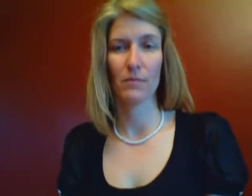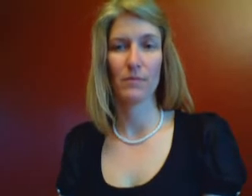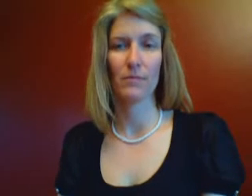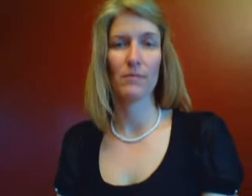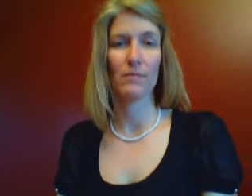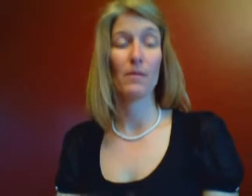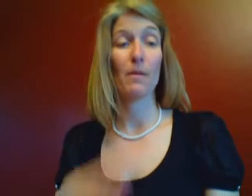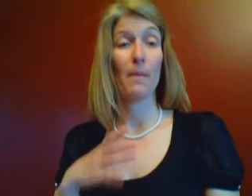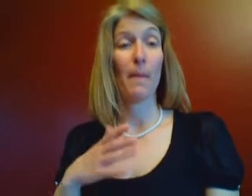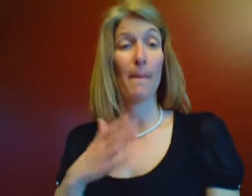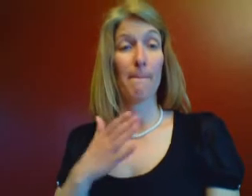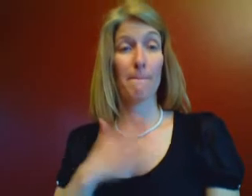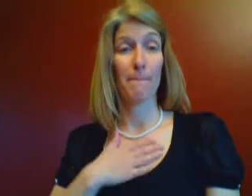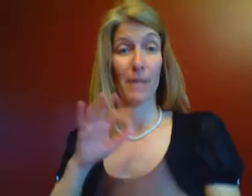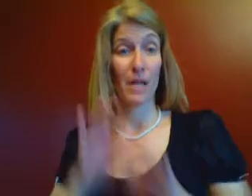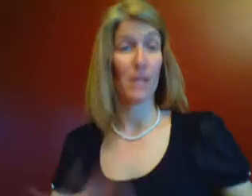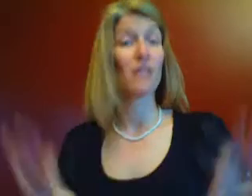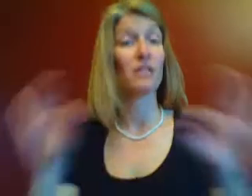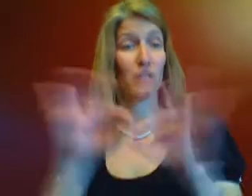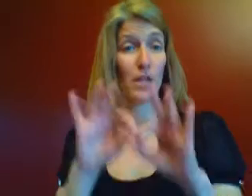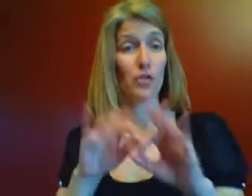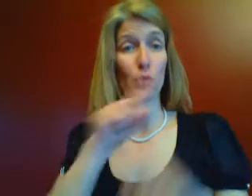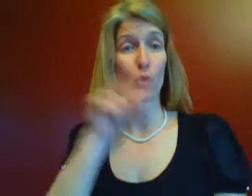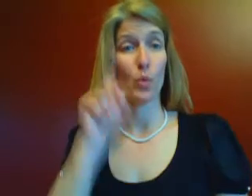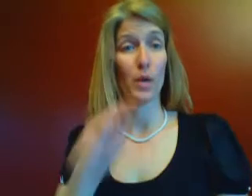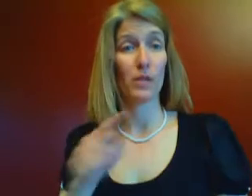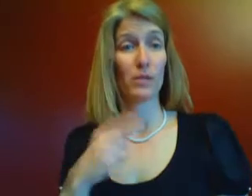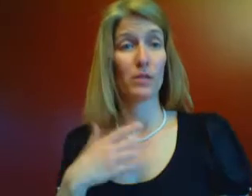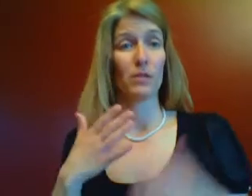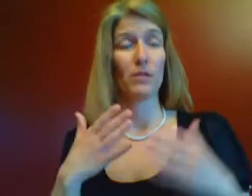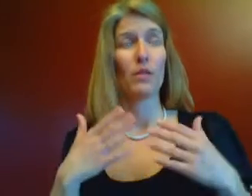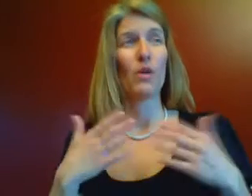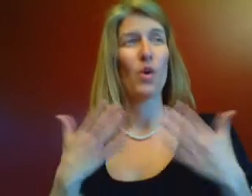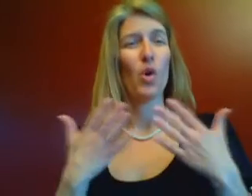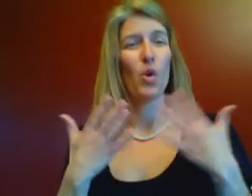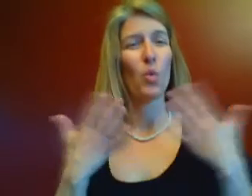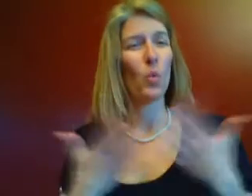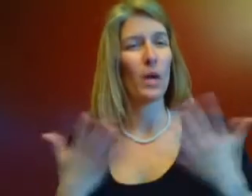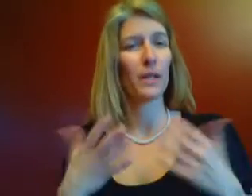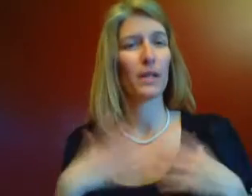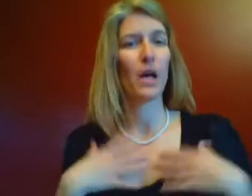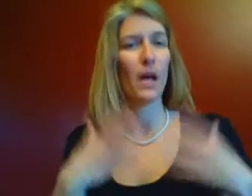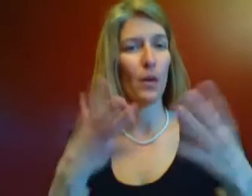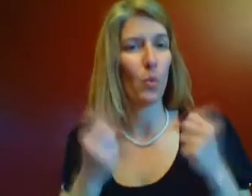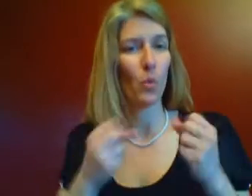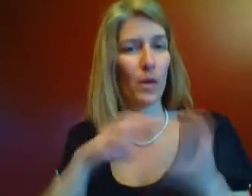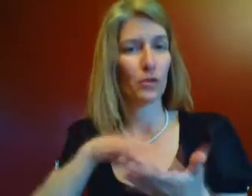My essential question is always what I want the end result to be. So for today, for example, my learning goal